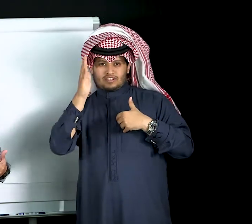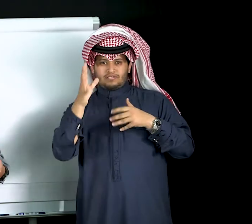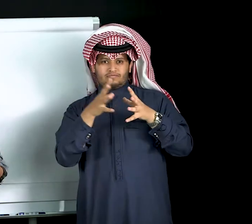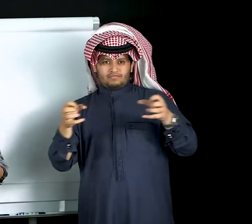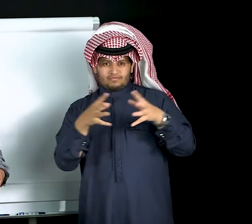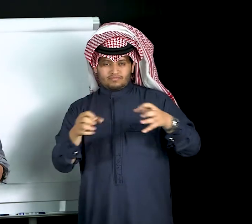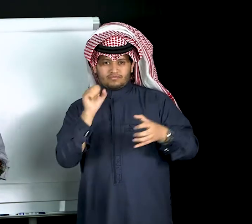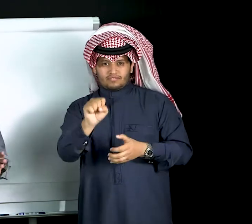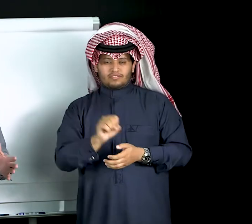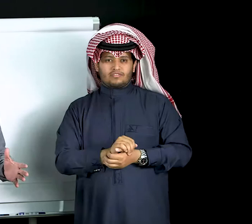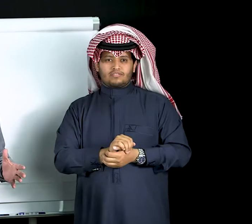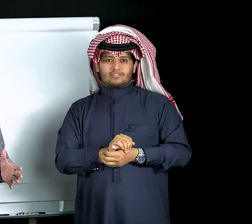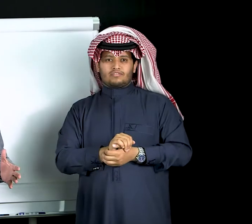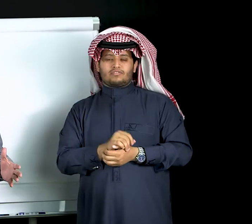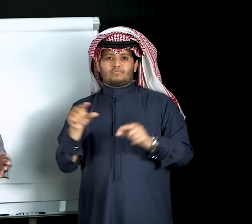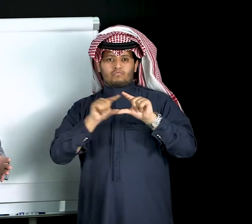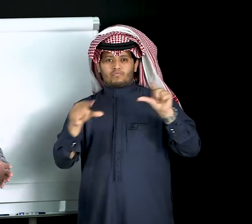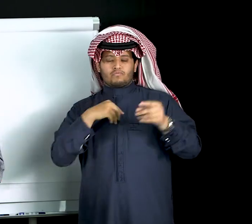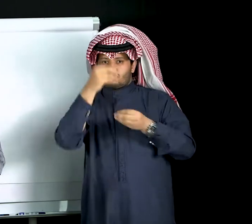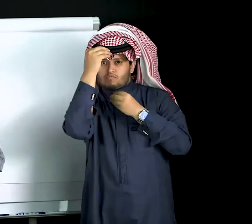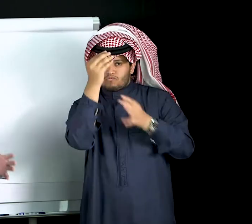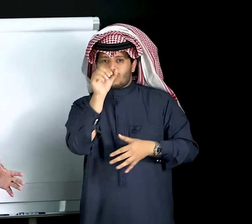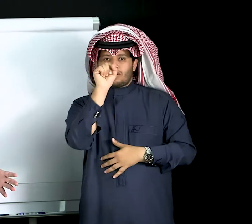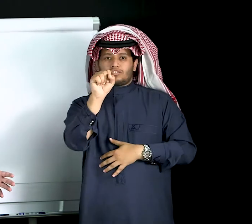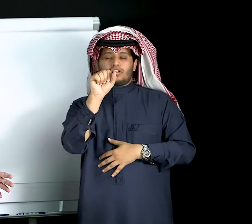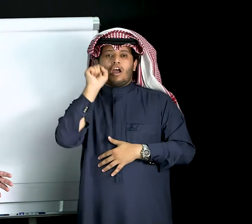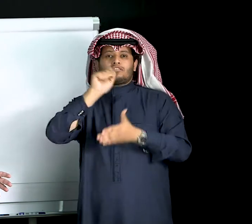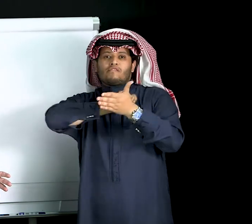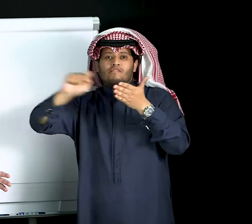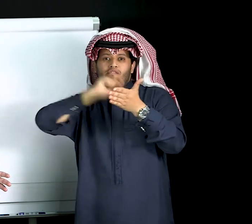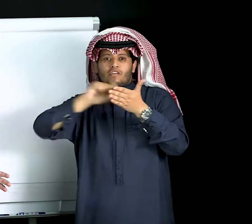I realized that you do not know how to write alphabets.